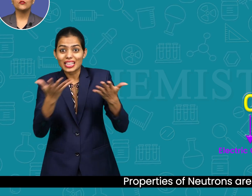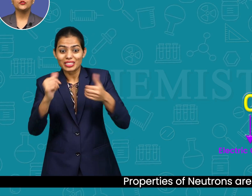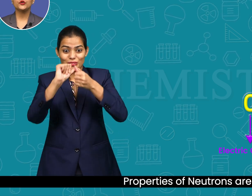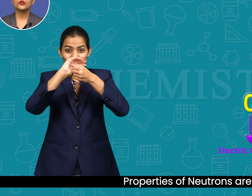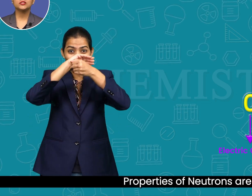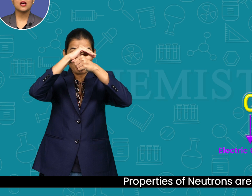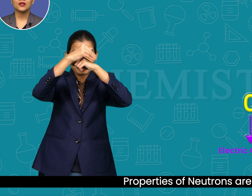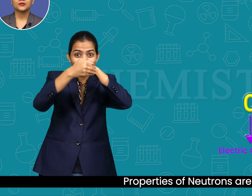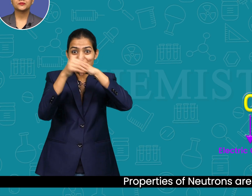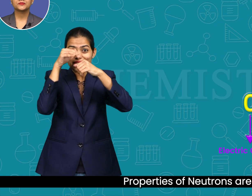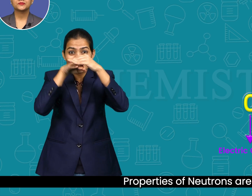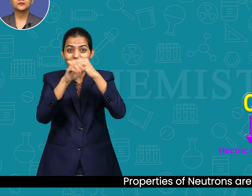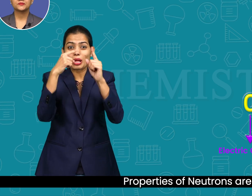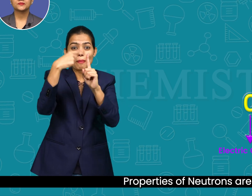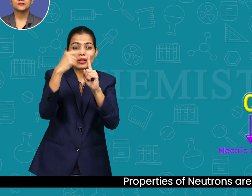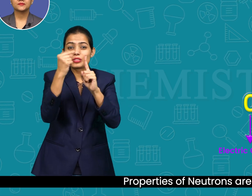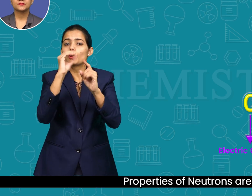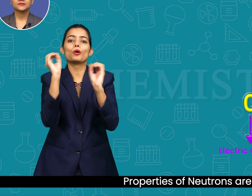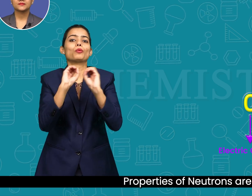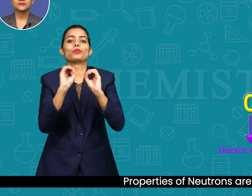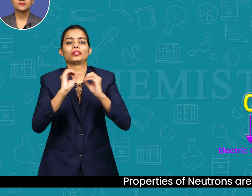Properties of neutrons are: